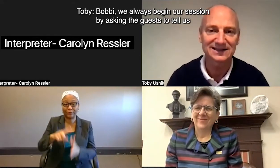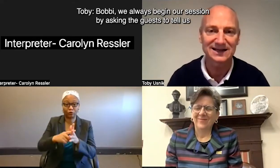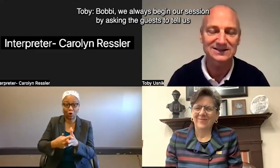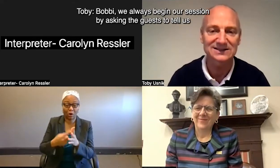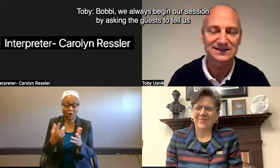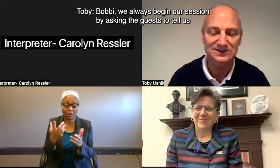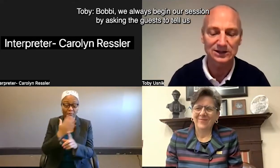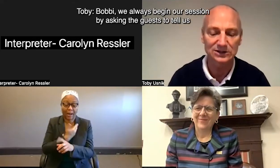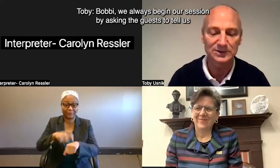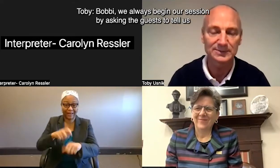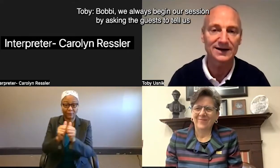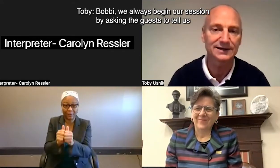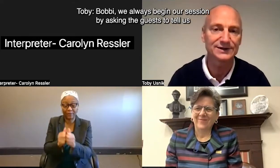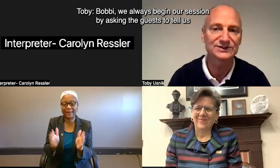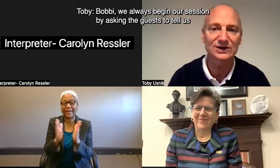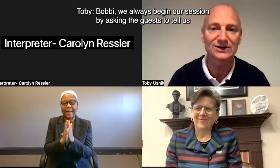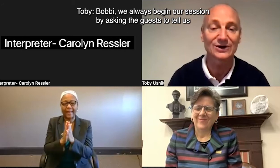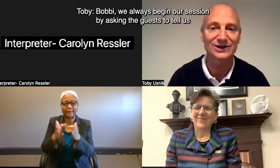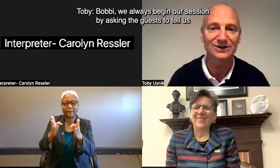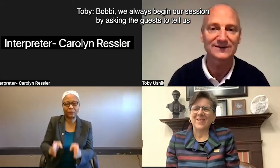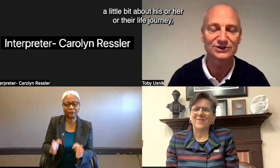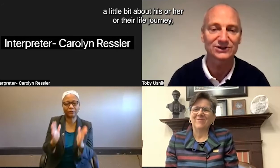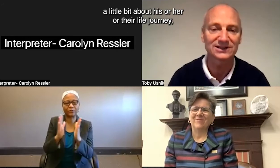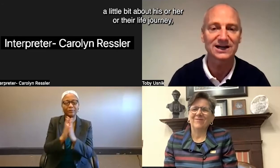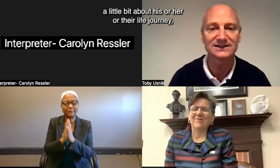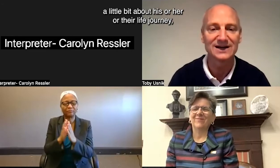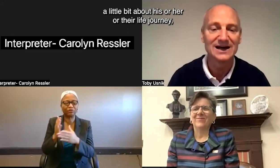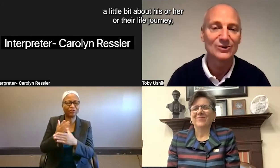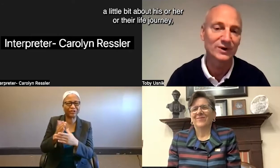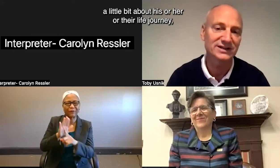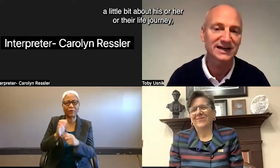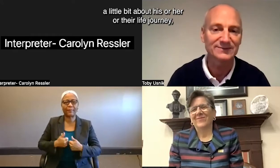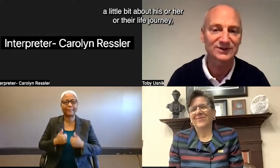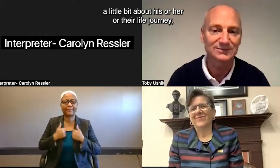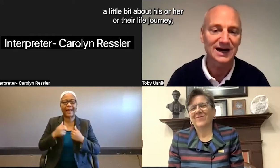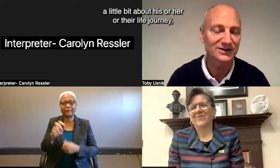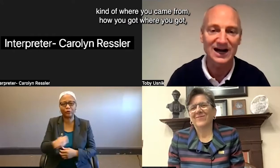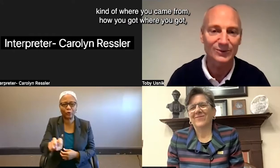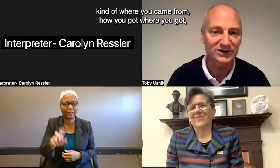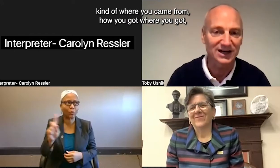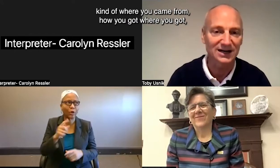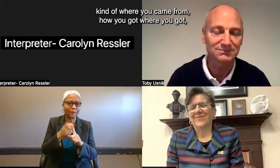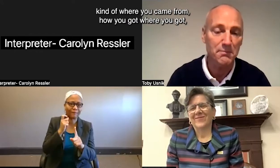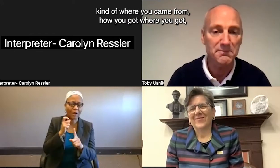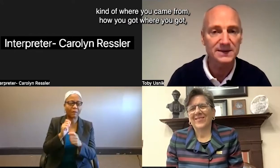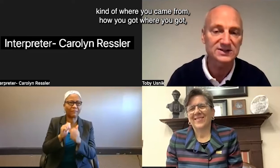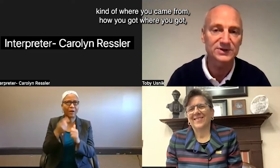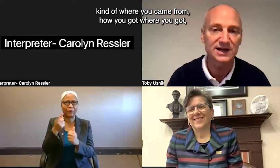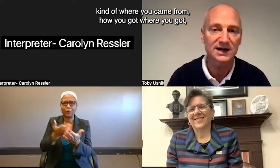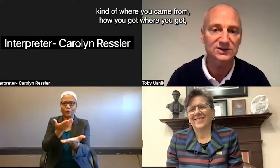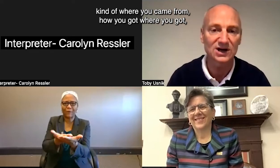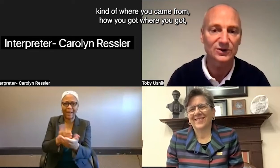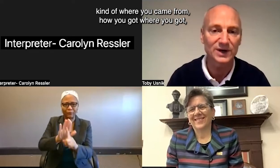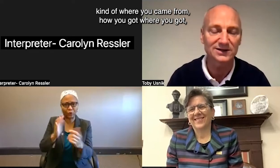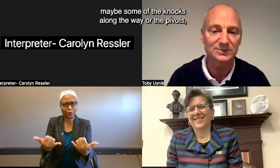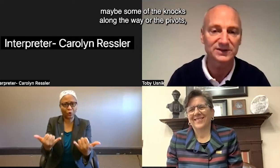asking the guest to tell us a little bit about his, her, or their life journey, kind of where you came from, how you got where you got. Maybe some